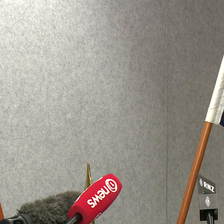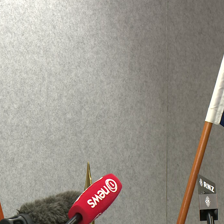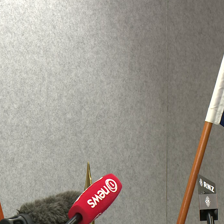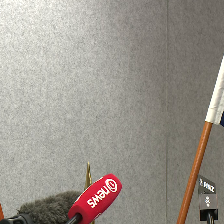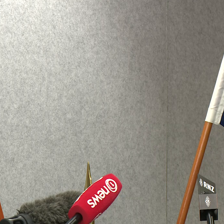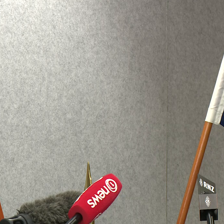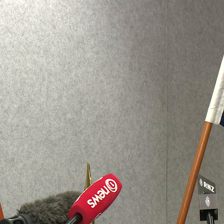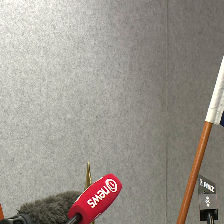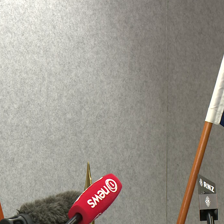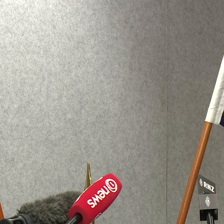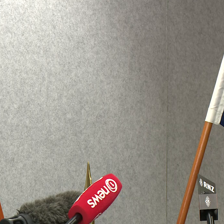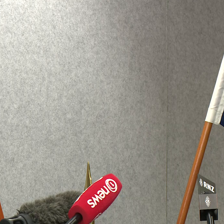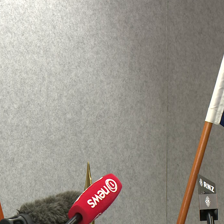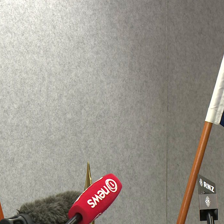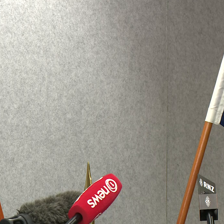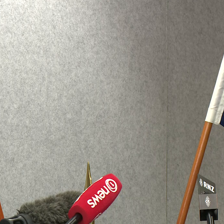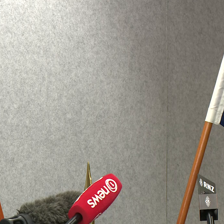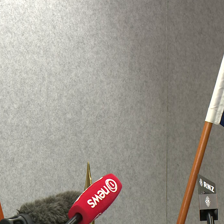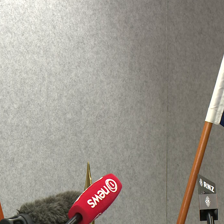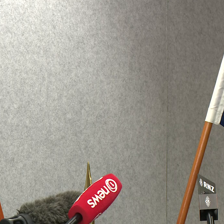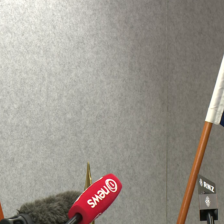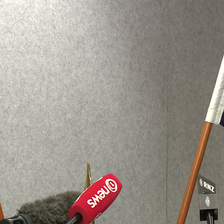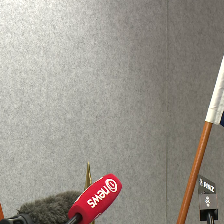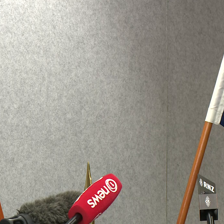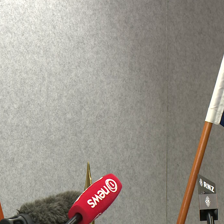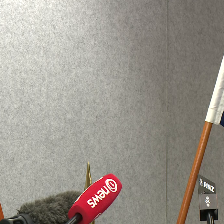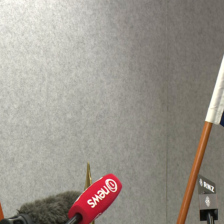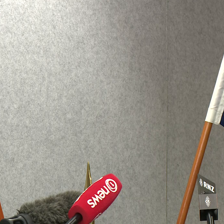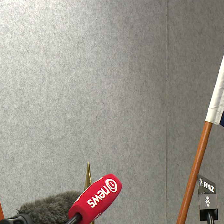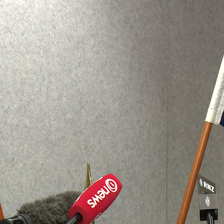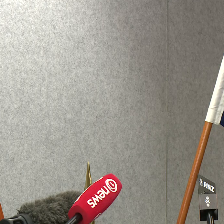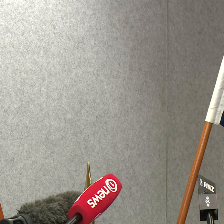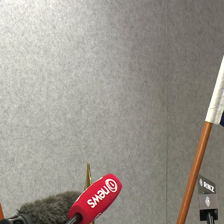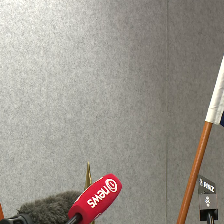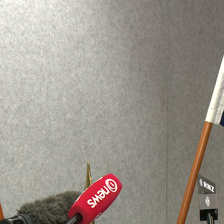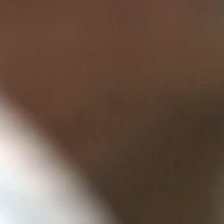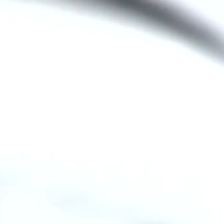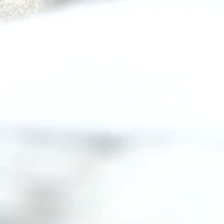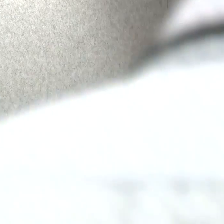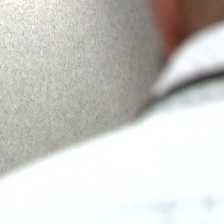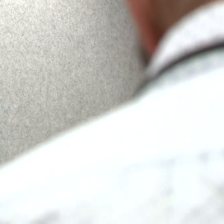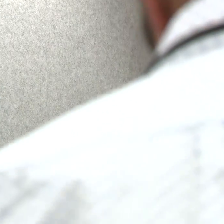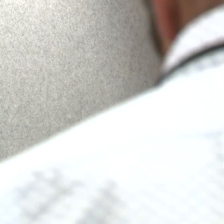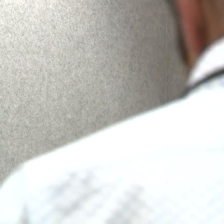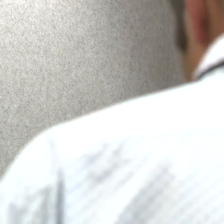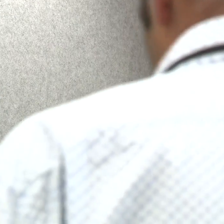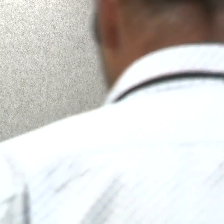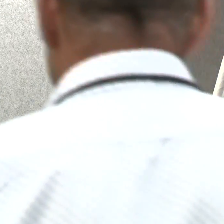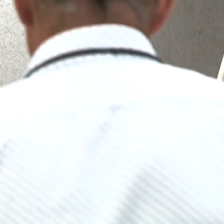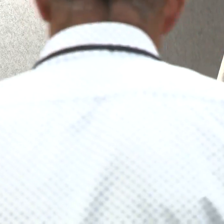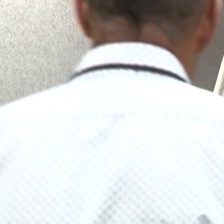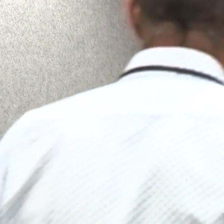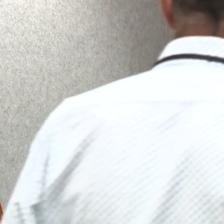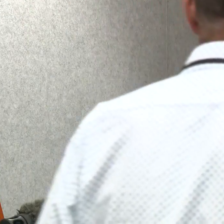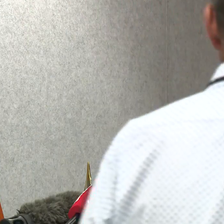The worst thing would be to return the wrong body to the wrong family. Leanne Dalzell. National news organisation